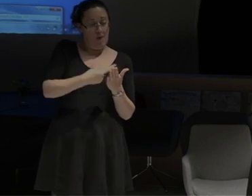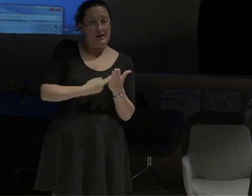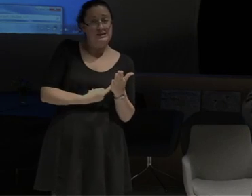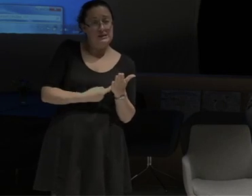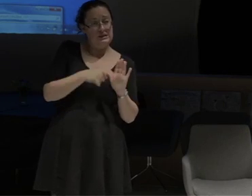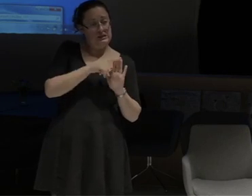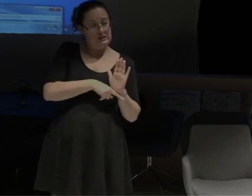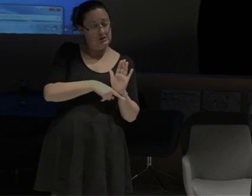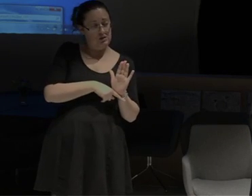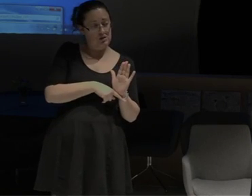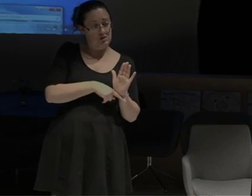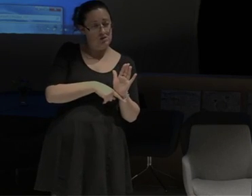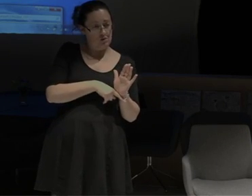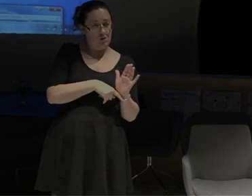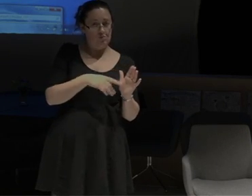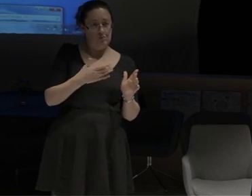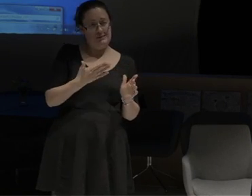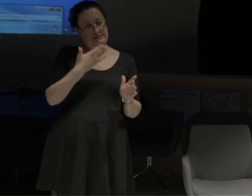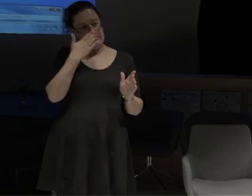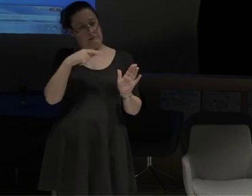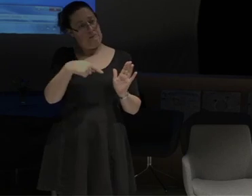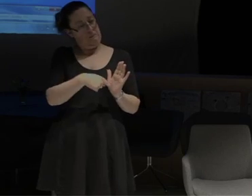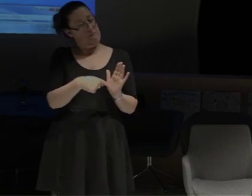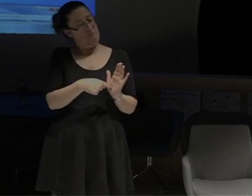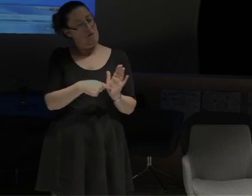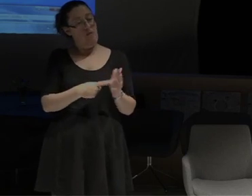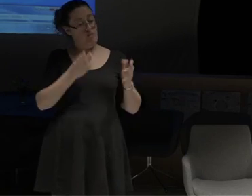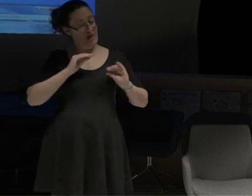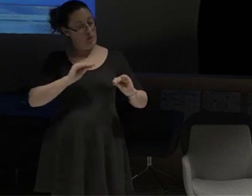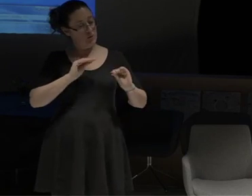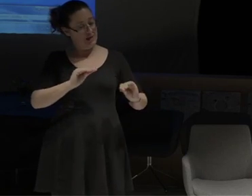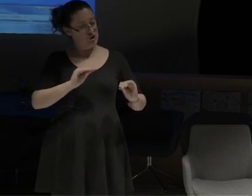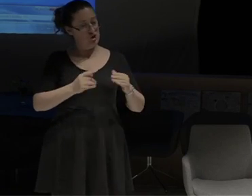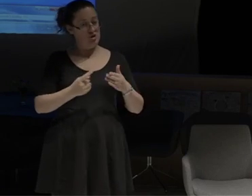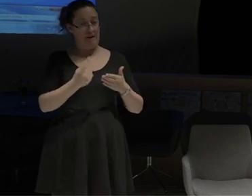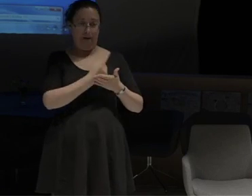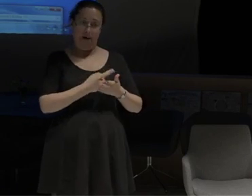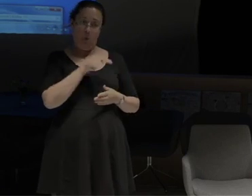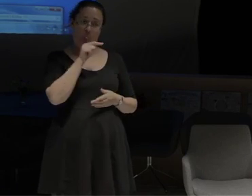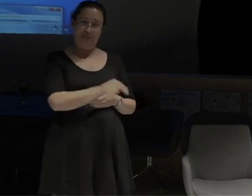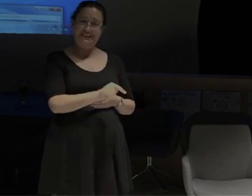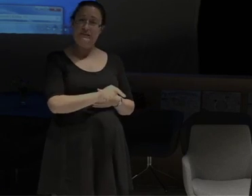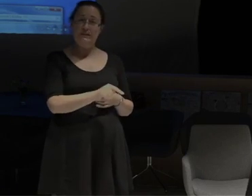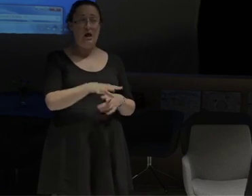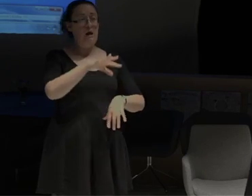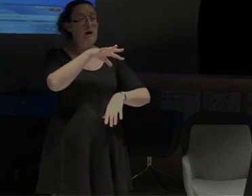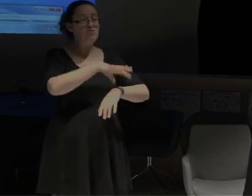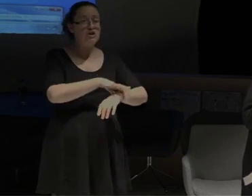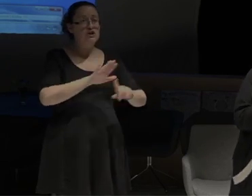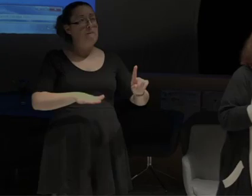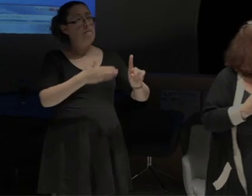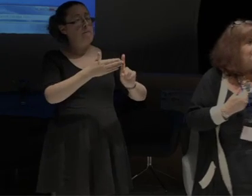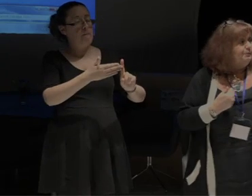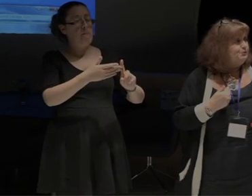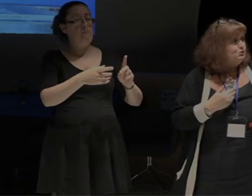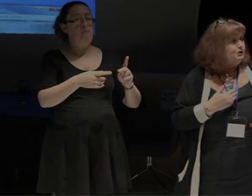of where we seem predominantly to say the education we provide is about, in terms of the apprenticeship target that we